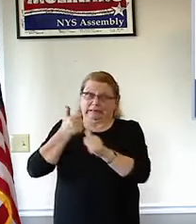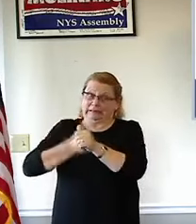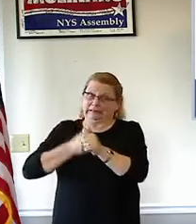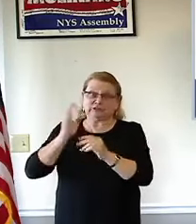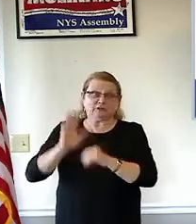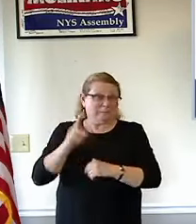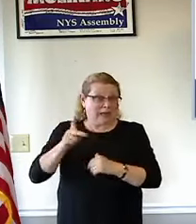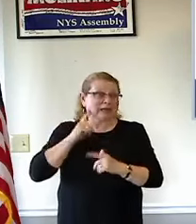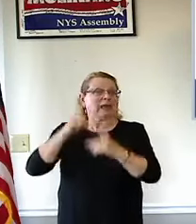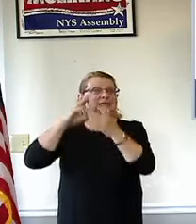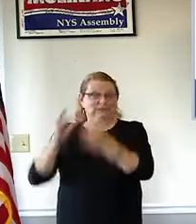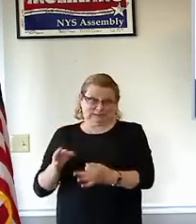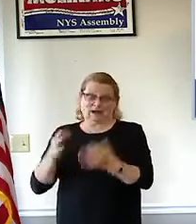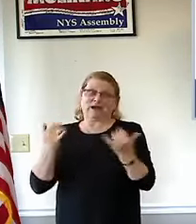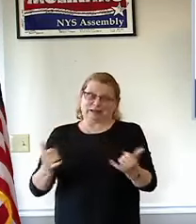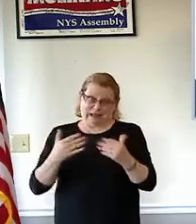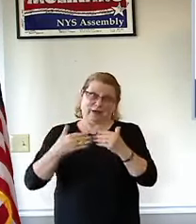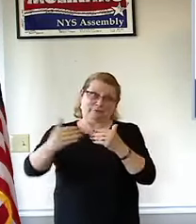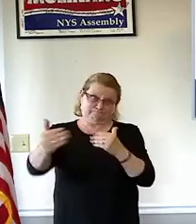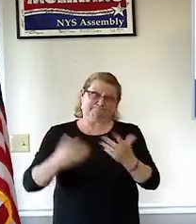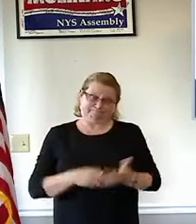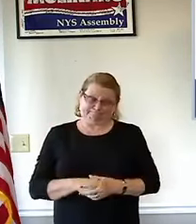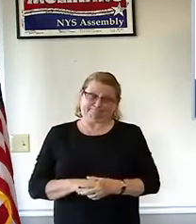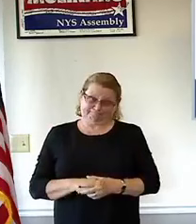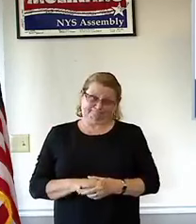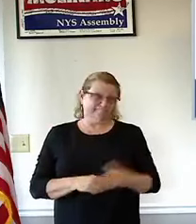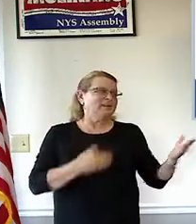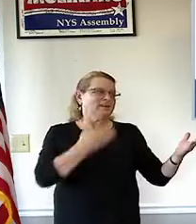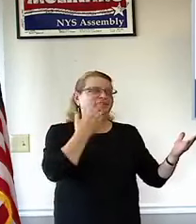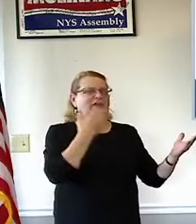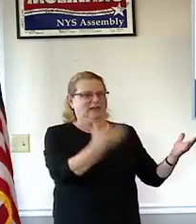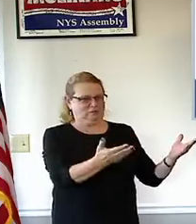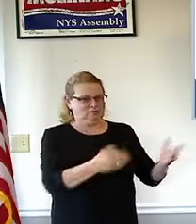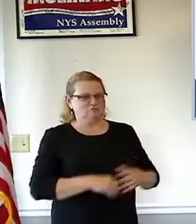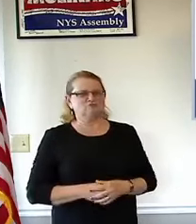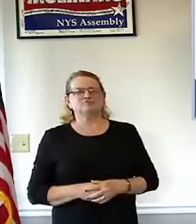our understanding. Okay, thank you for that.